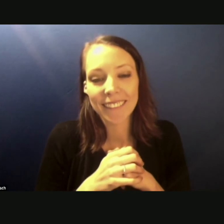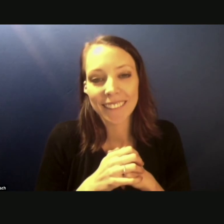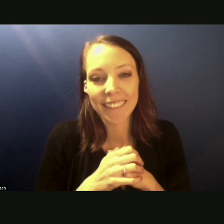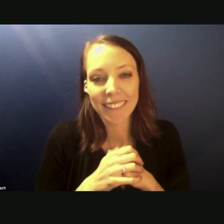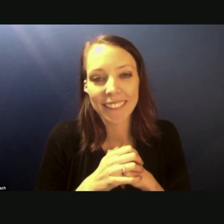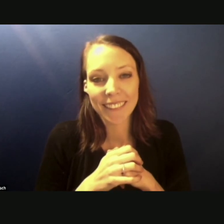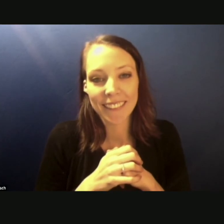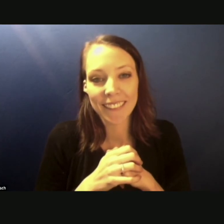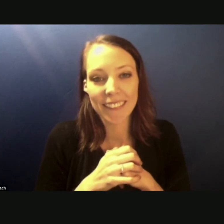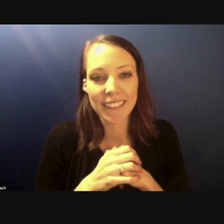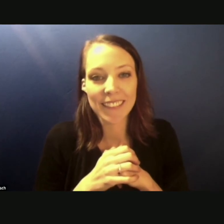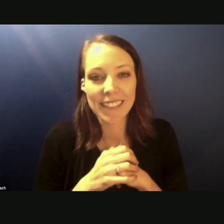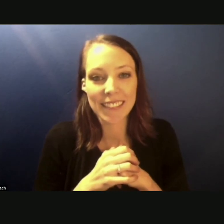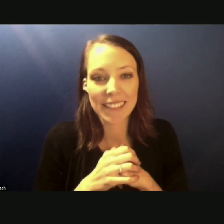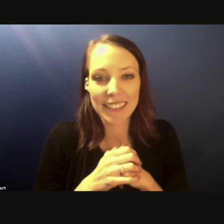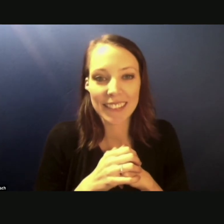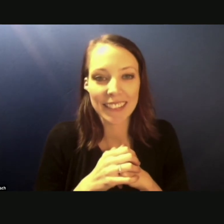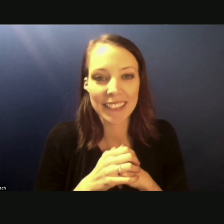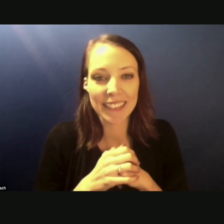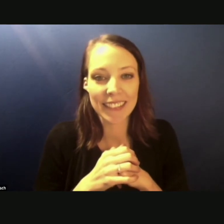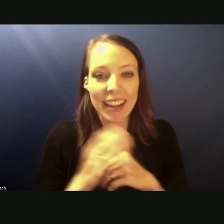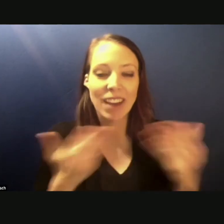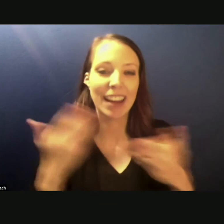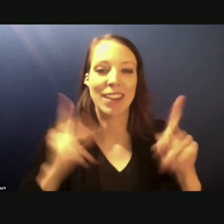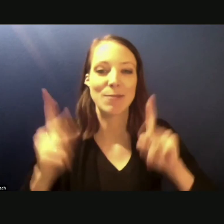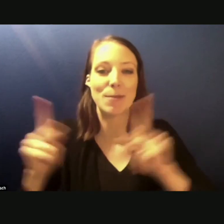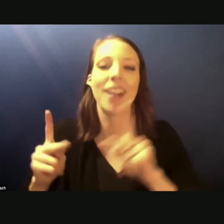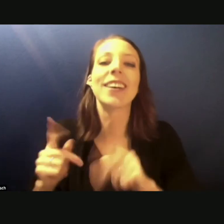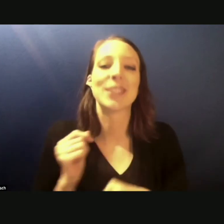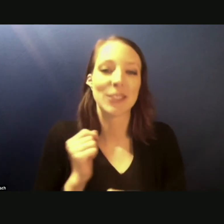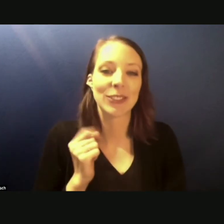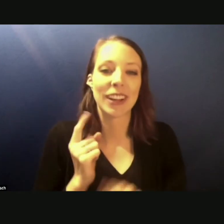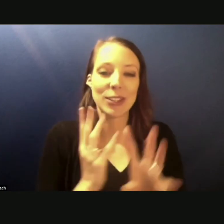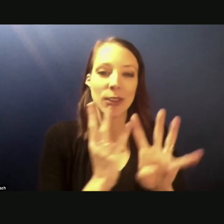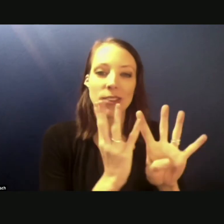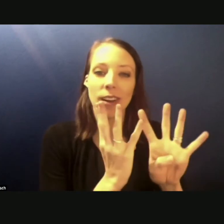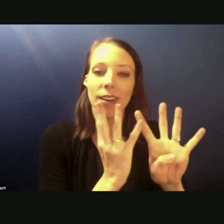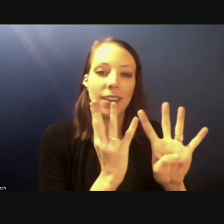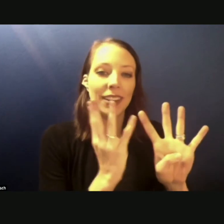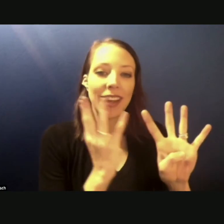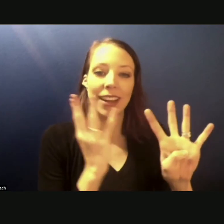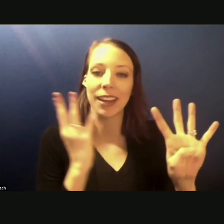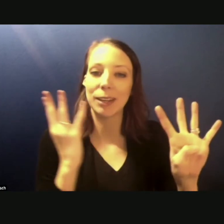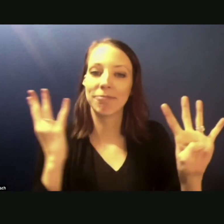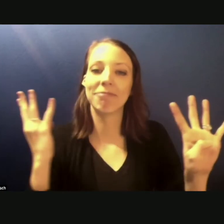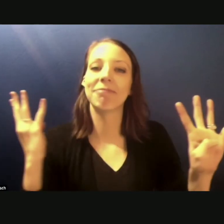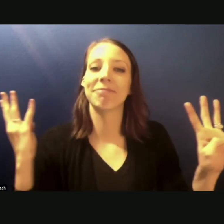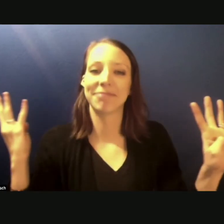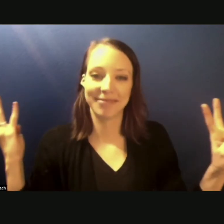just keep inviting. He would just keep inviting folks. So the line, people were coming by on like lunch break,